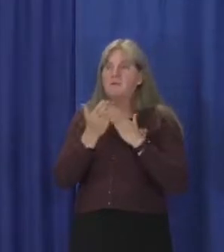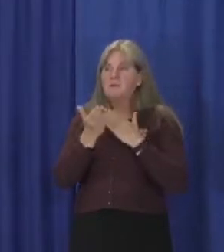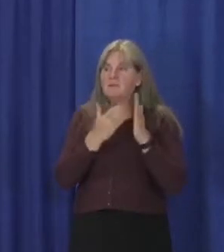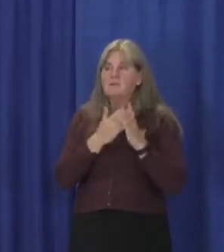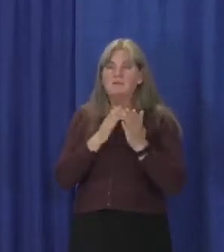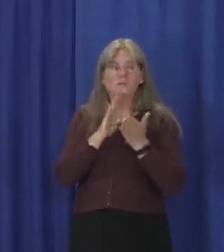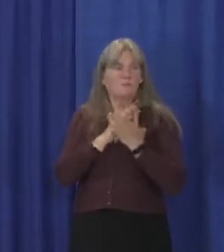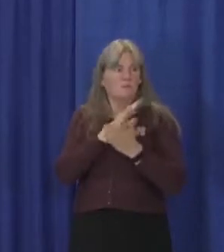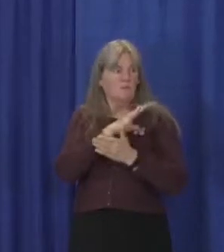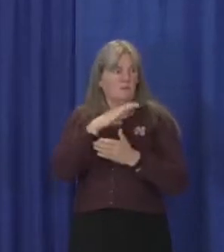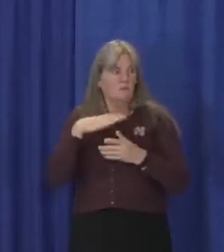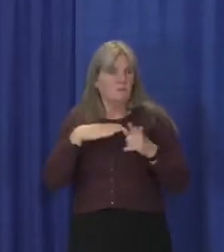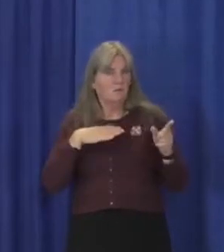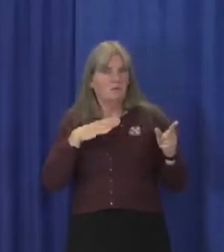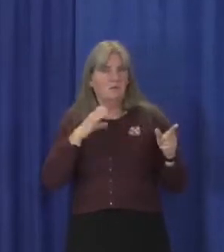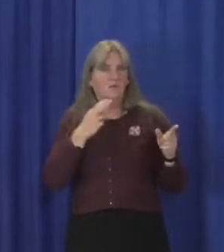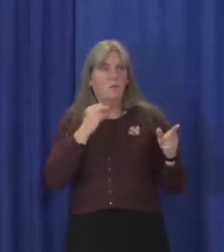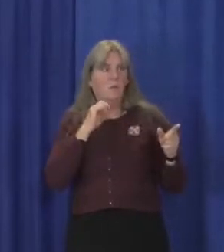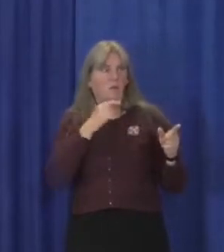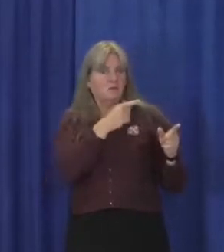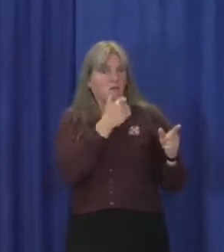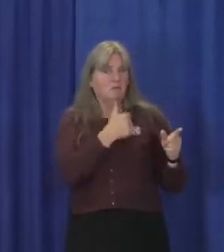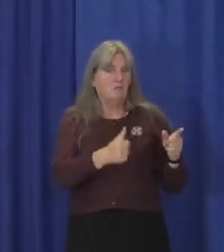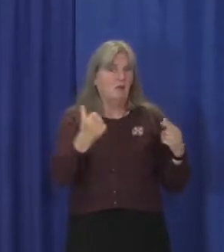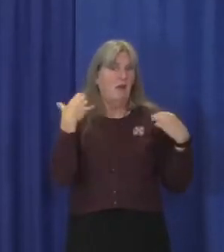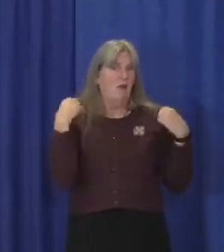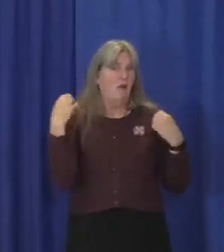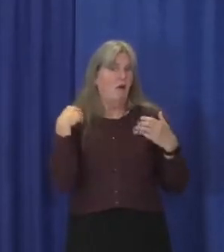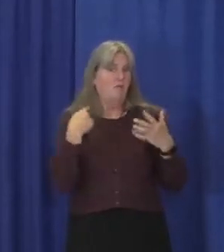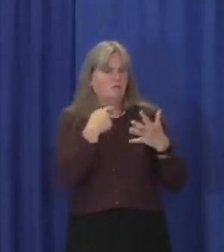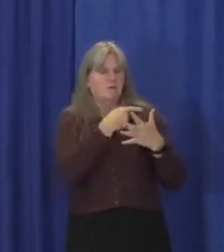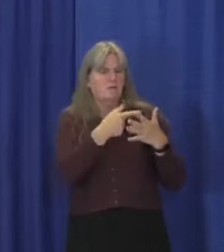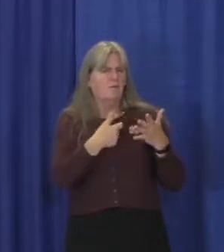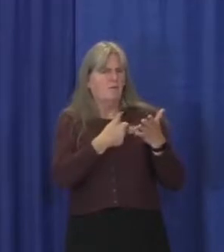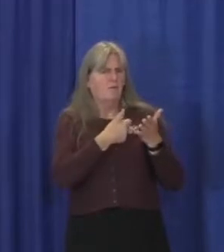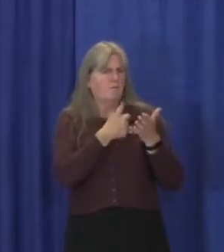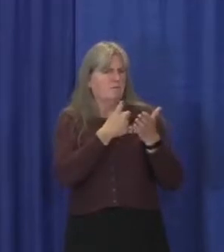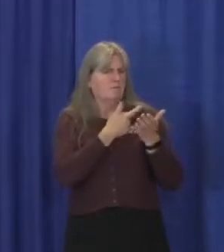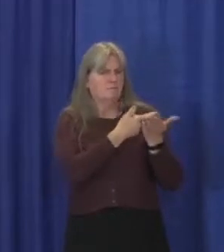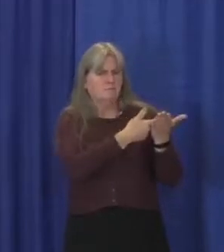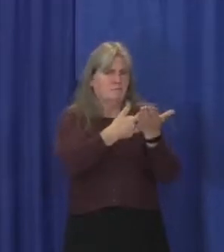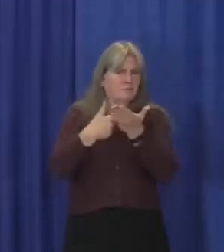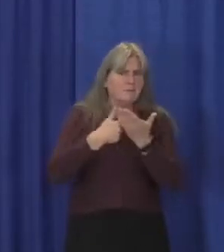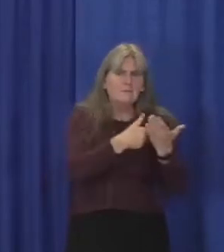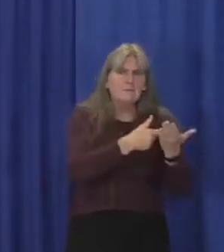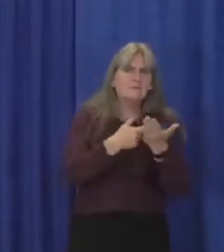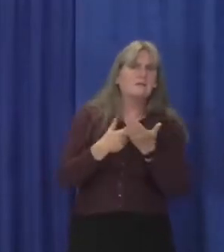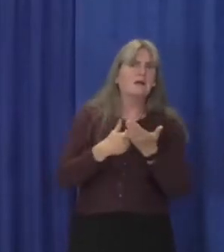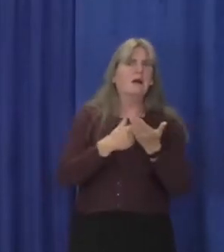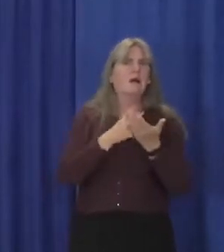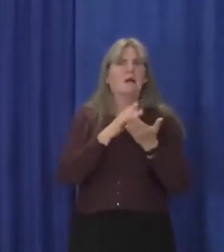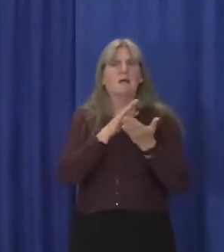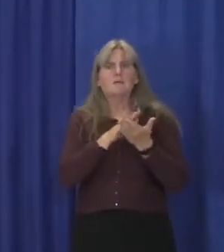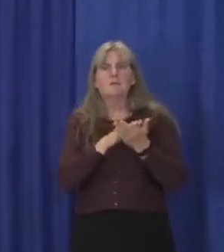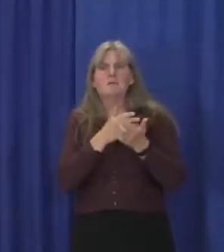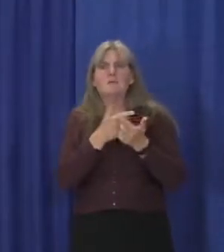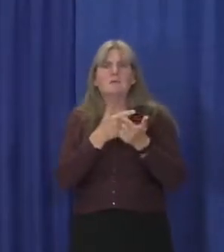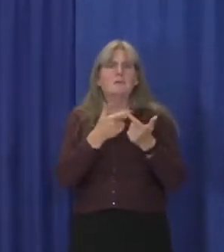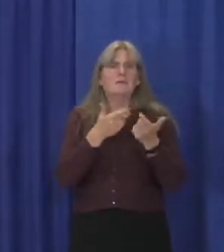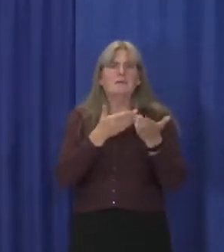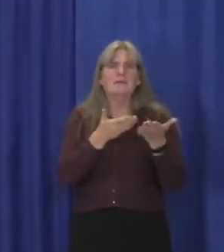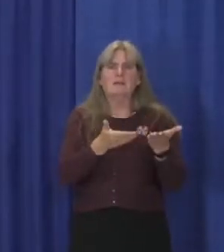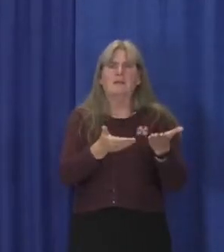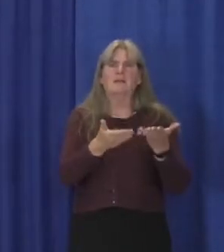School Council, and the CMOH, as Dr. Elliott mentioned, discussed this situation and met this week,